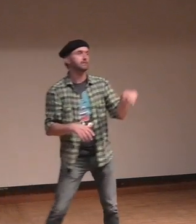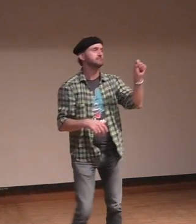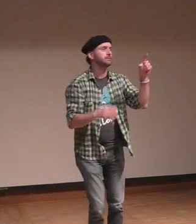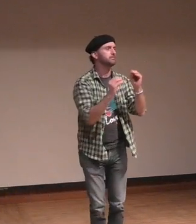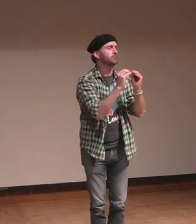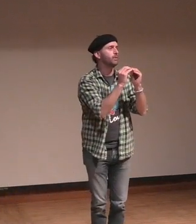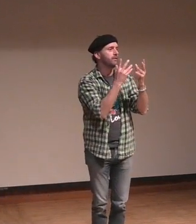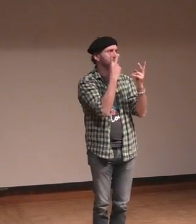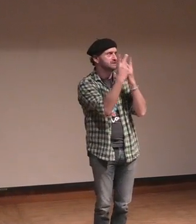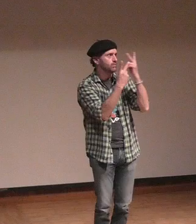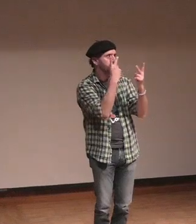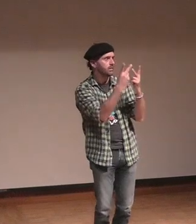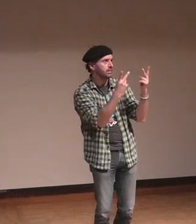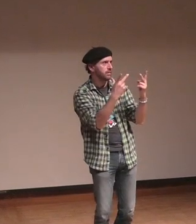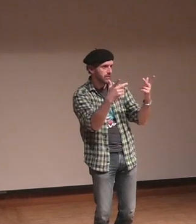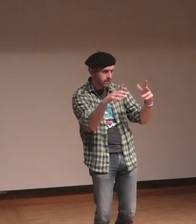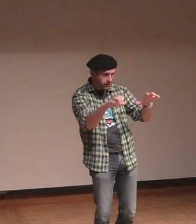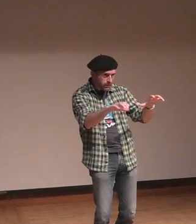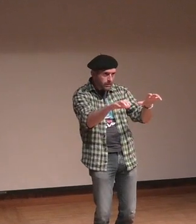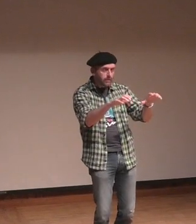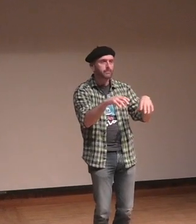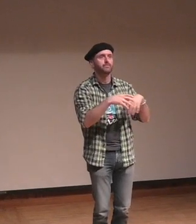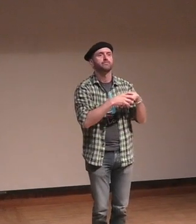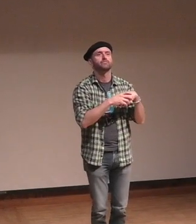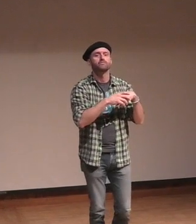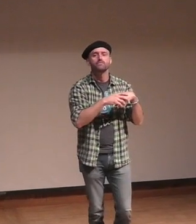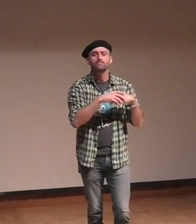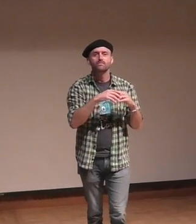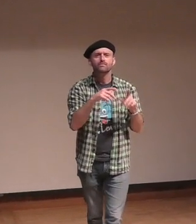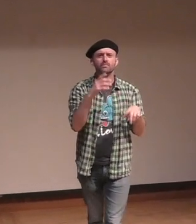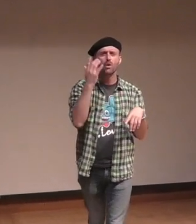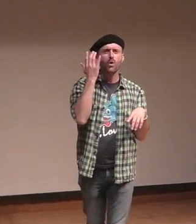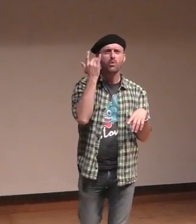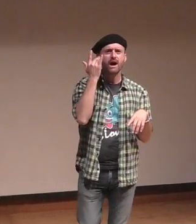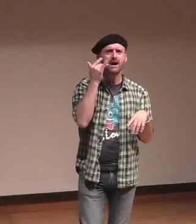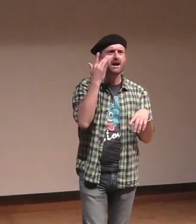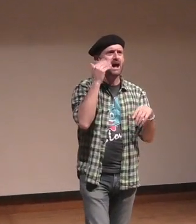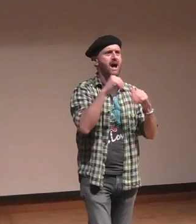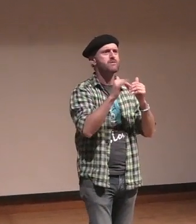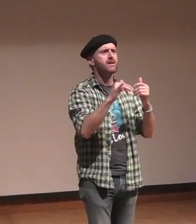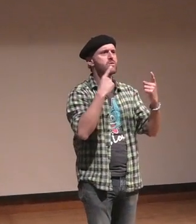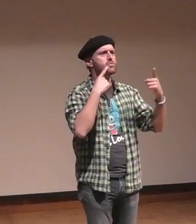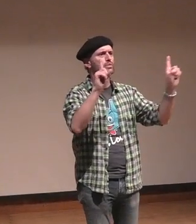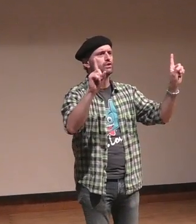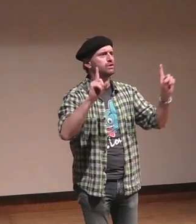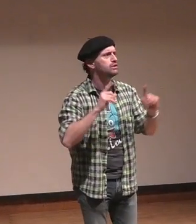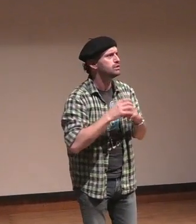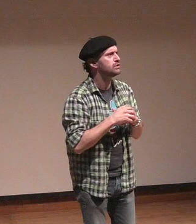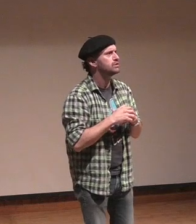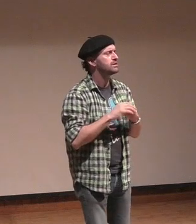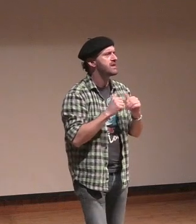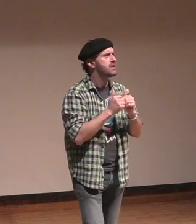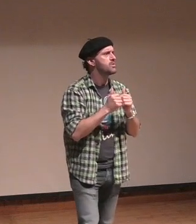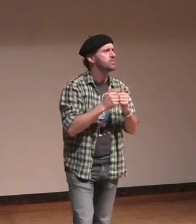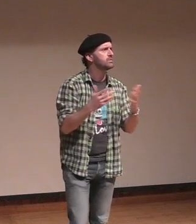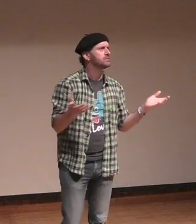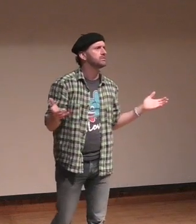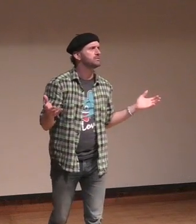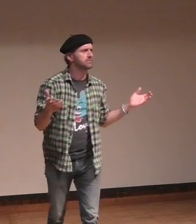So in signing exact English, it was very signy, word-for-word translation. And if you're wondering how that works, does anybody